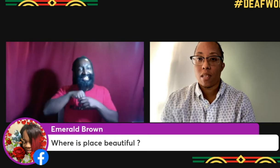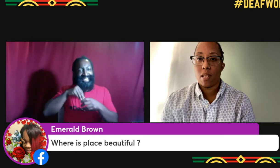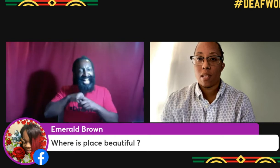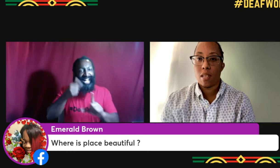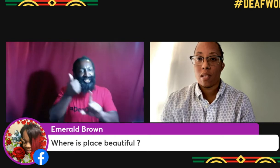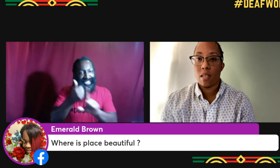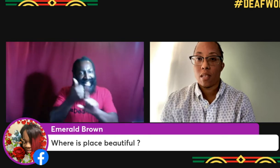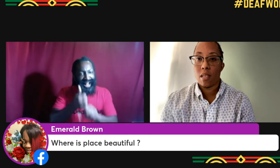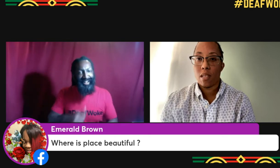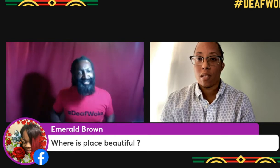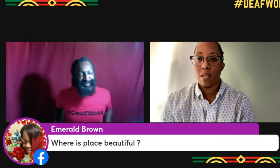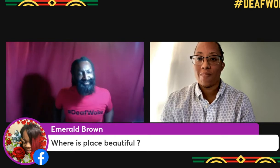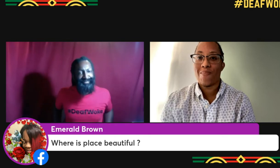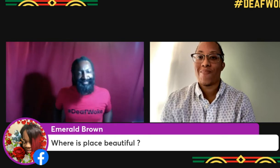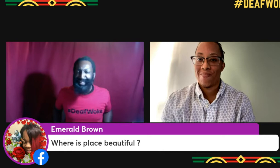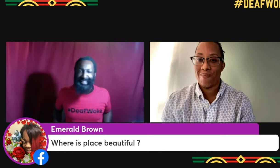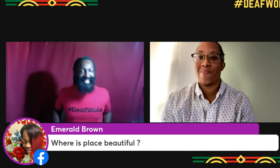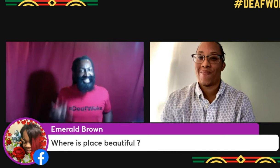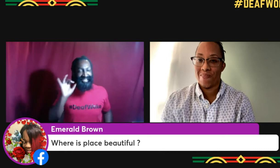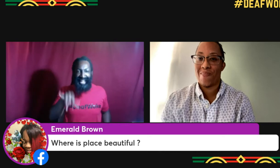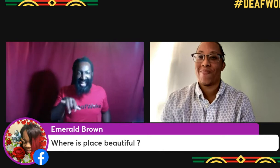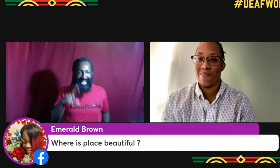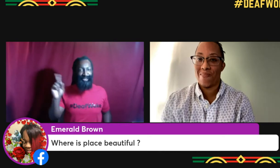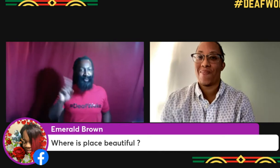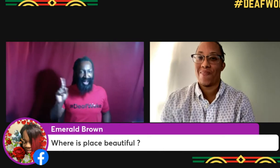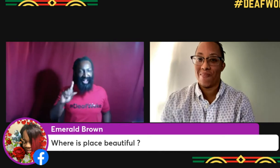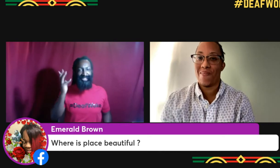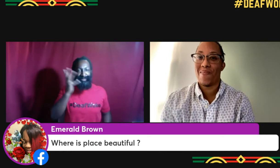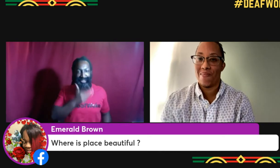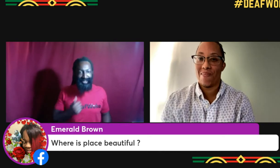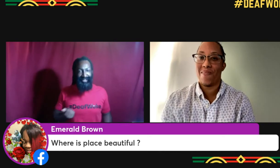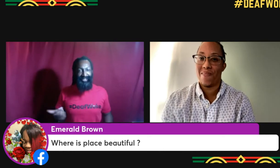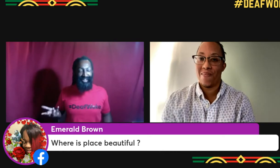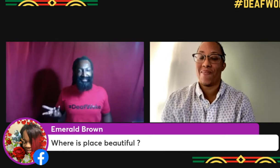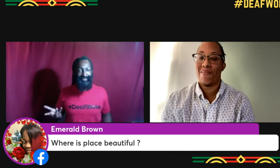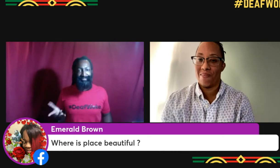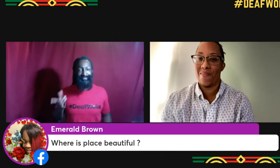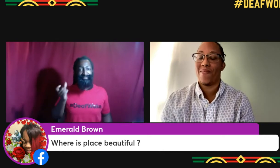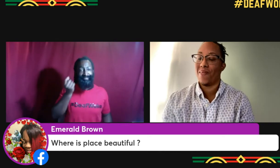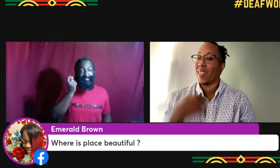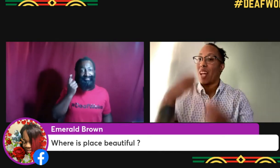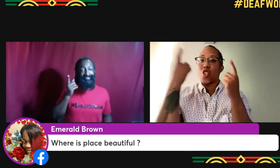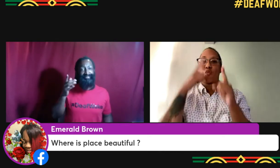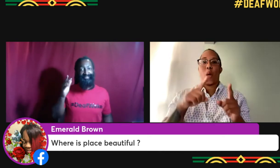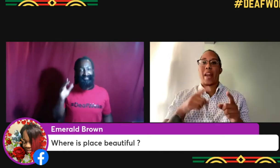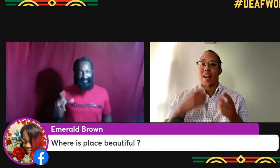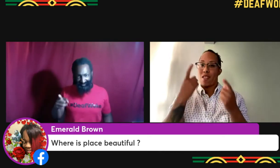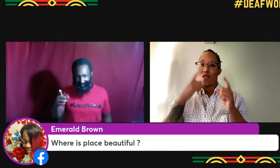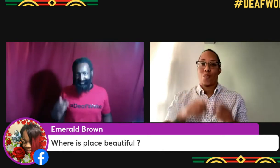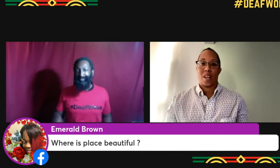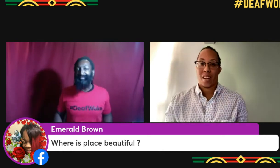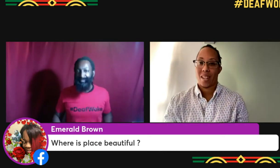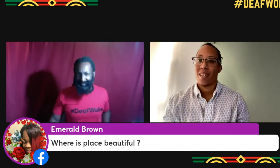I think the question is where is the place beautiful? Well, it's inside yourself. That's where the place is